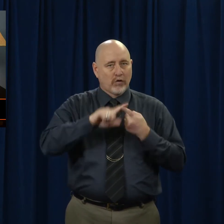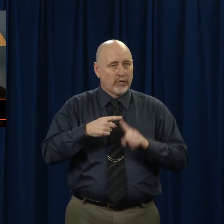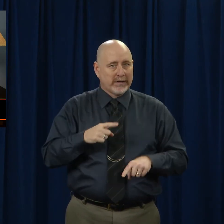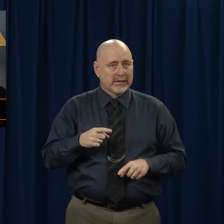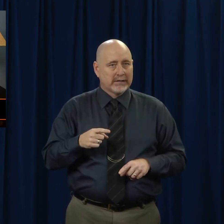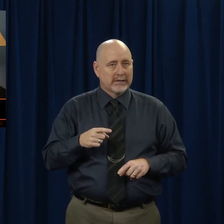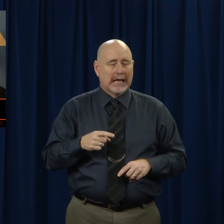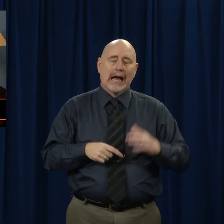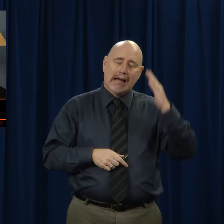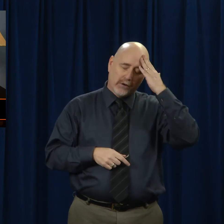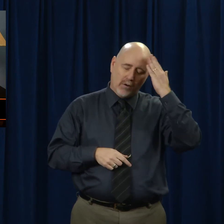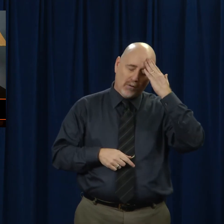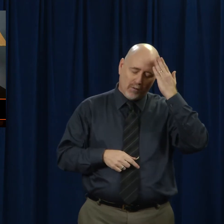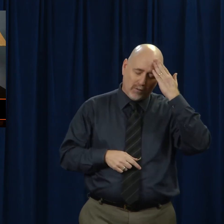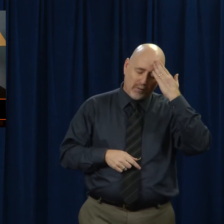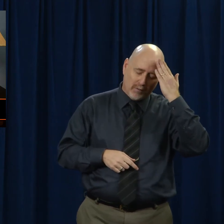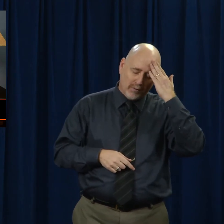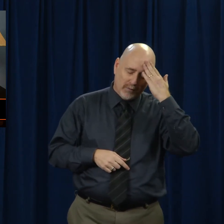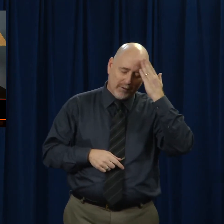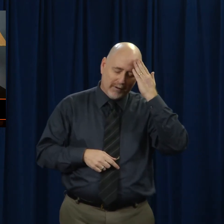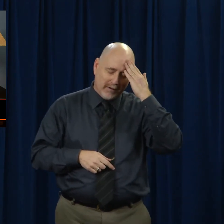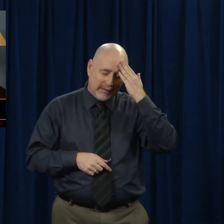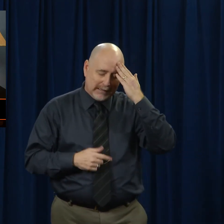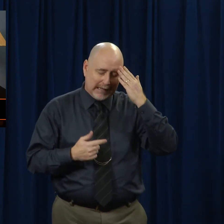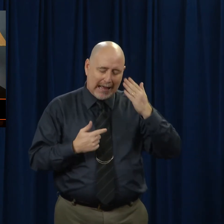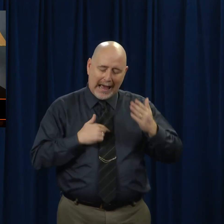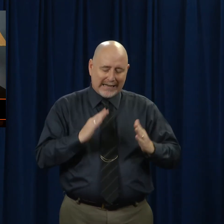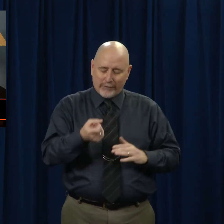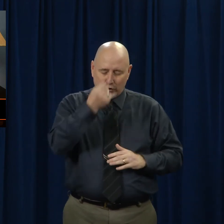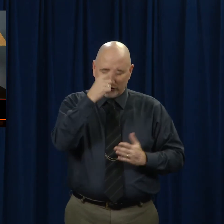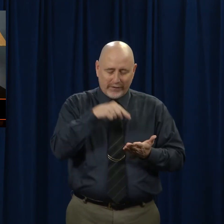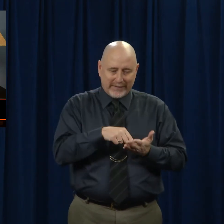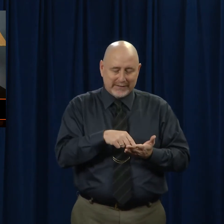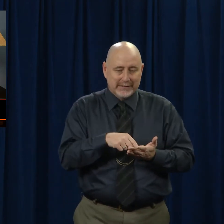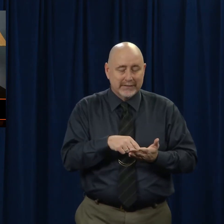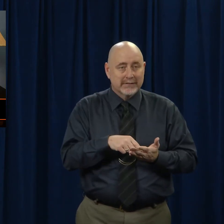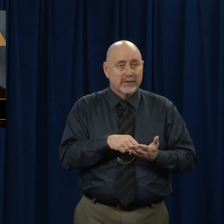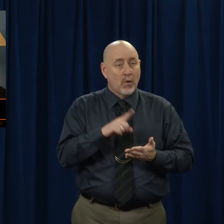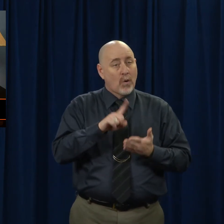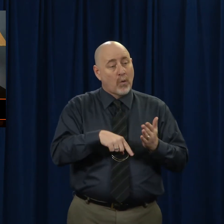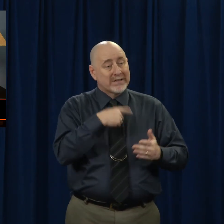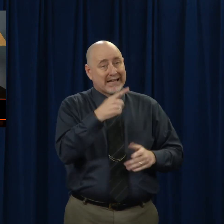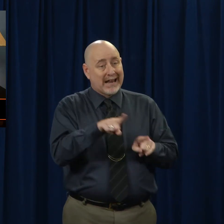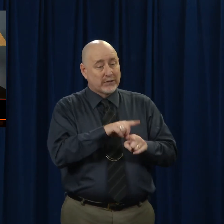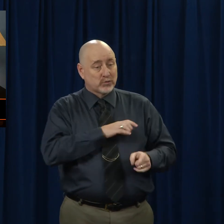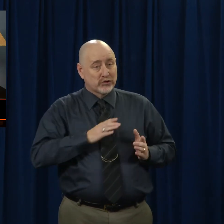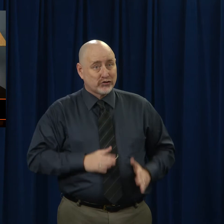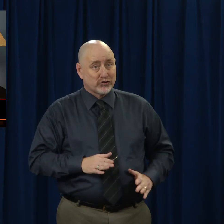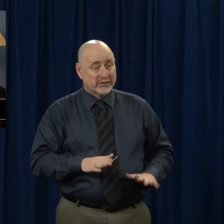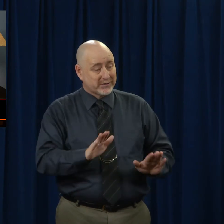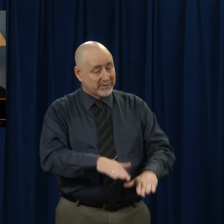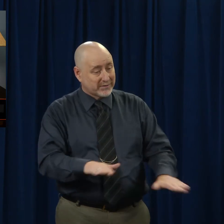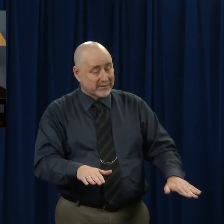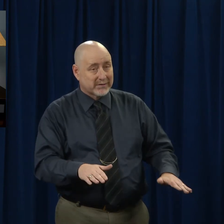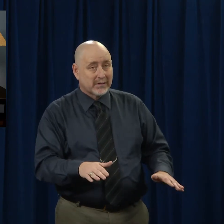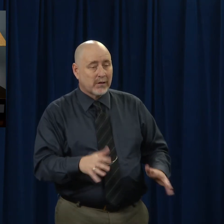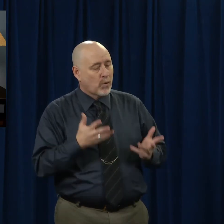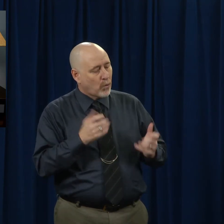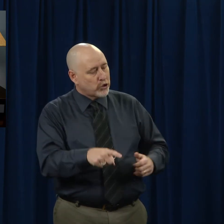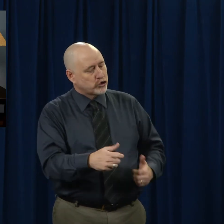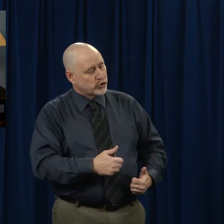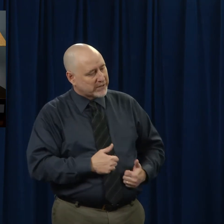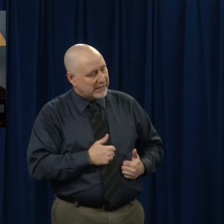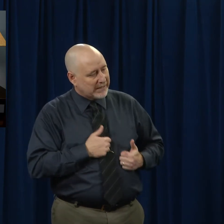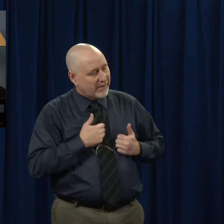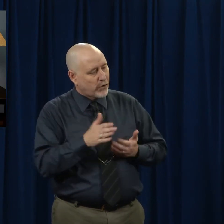girlfriend. I know. I just never did grasp this, that what we're saying as Christians to our children is we want you